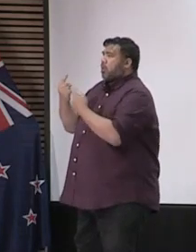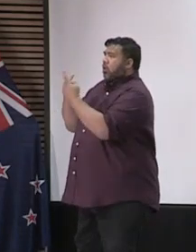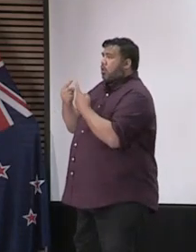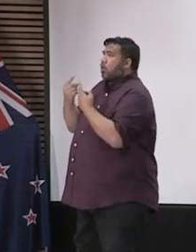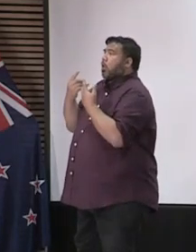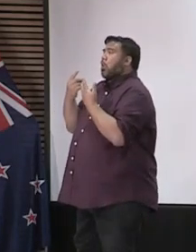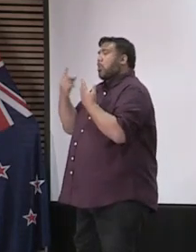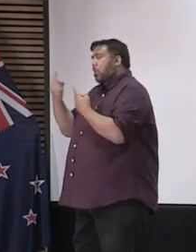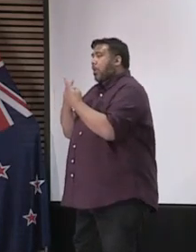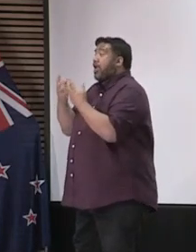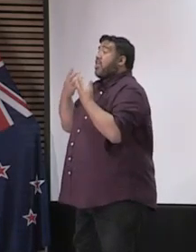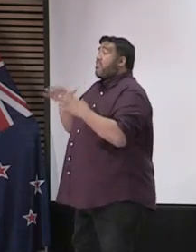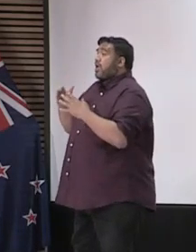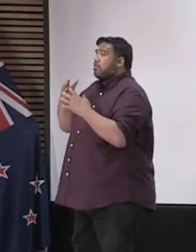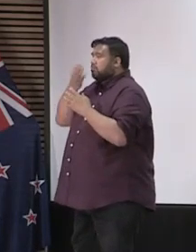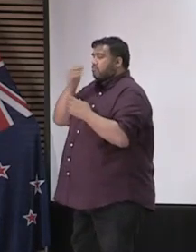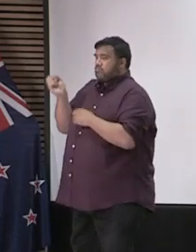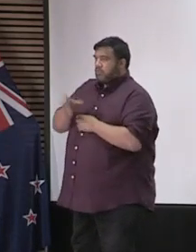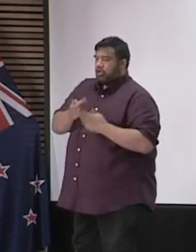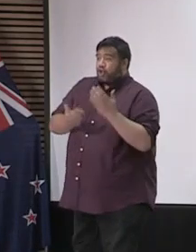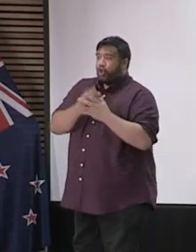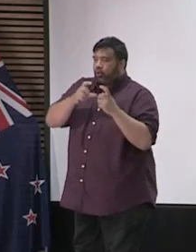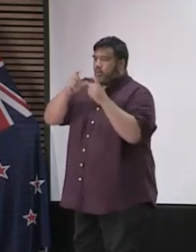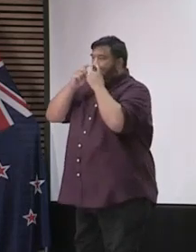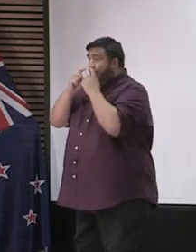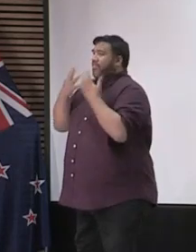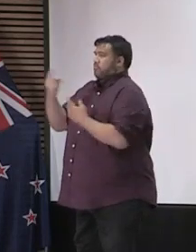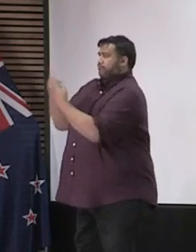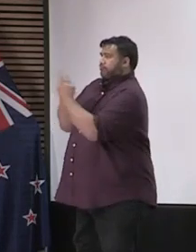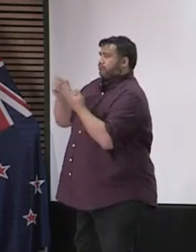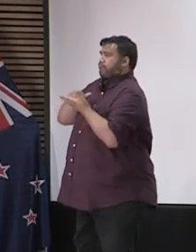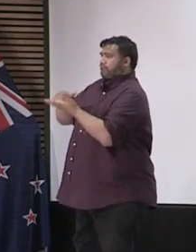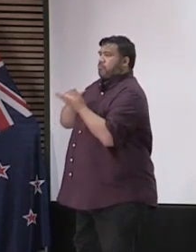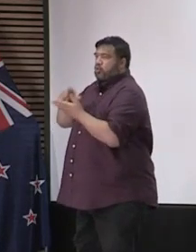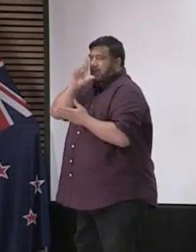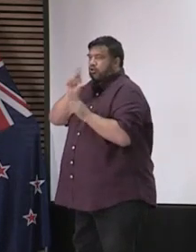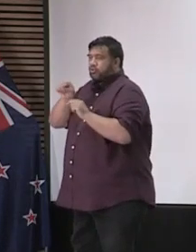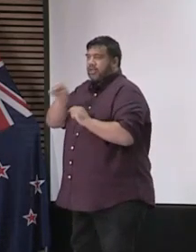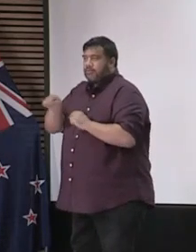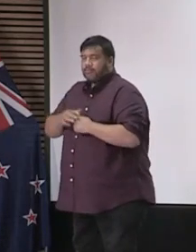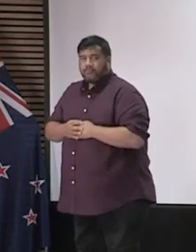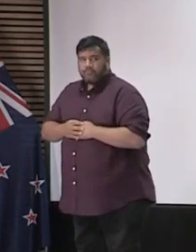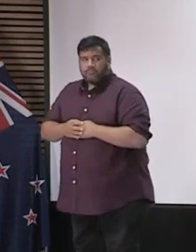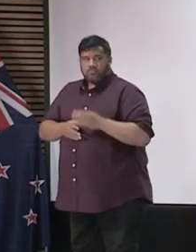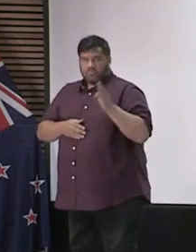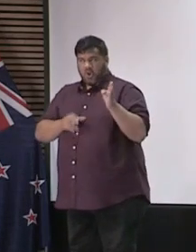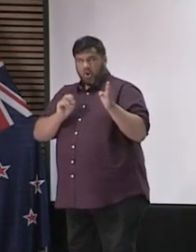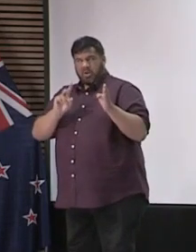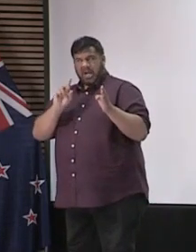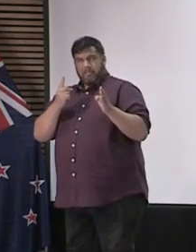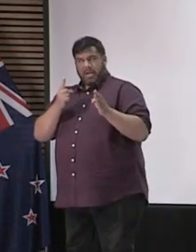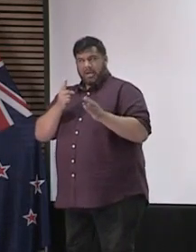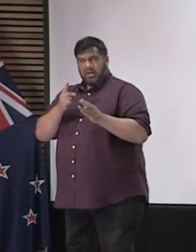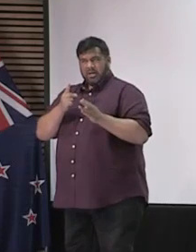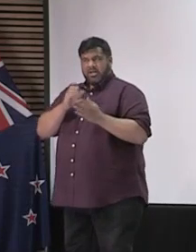period of time, particularly the masks, because they get damp and they need to be disposed of. So nurses should be getting very clear information from